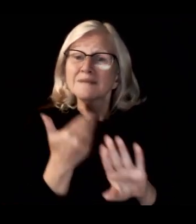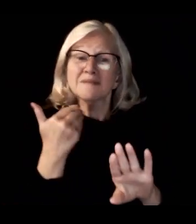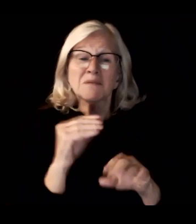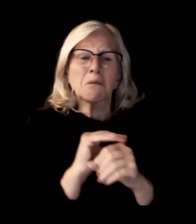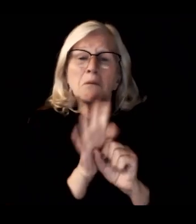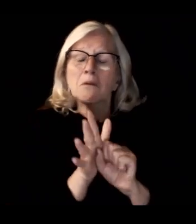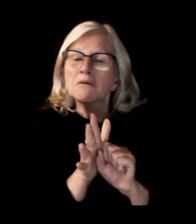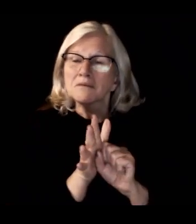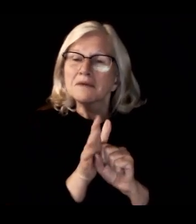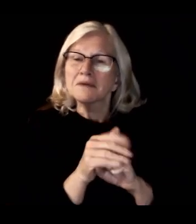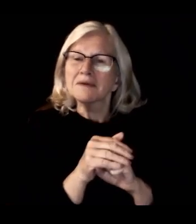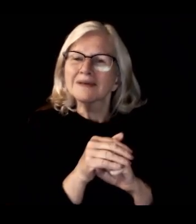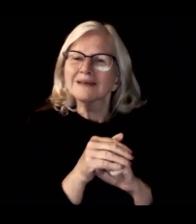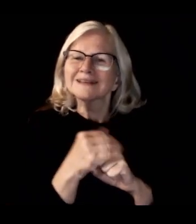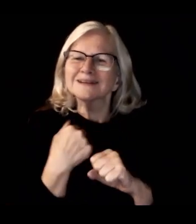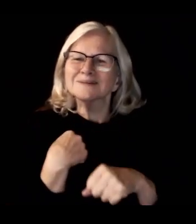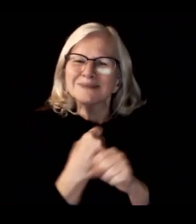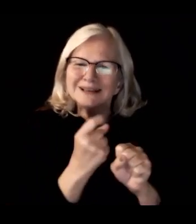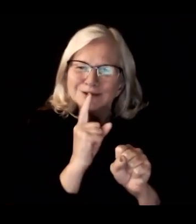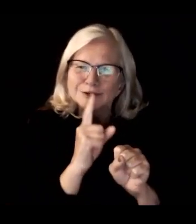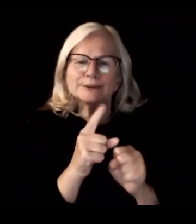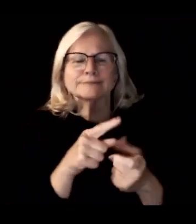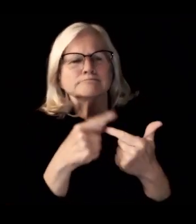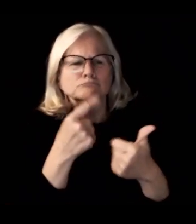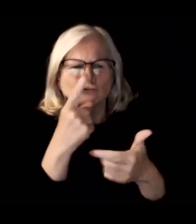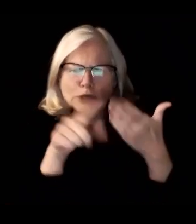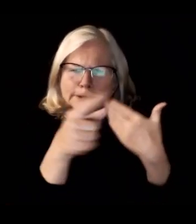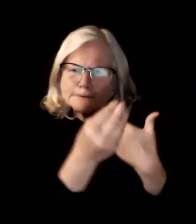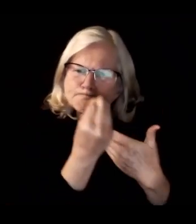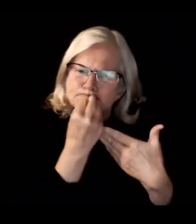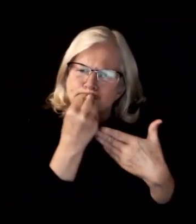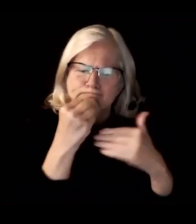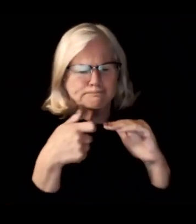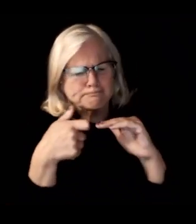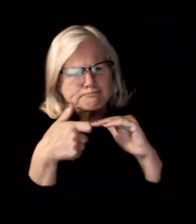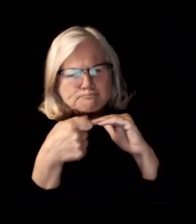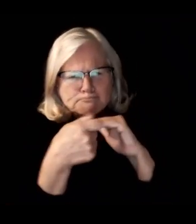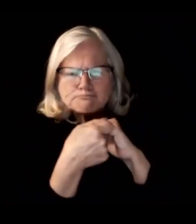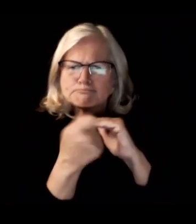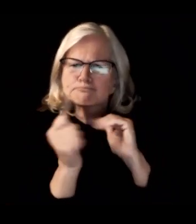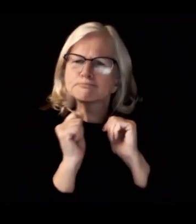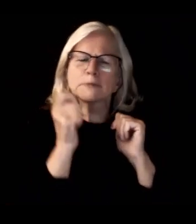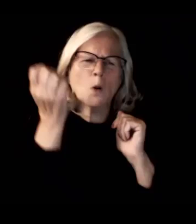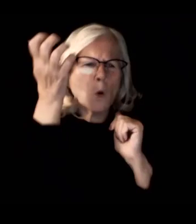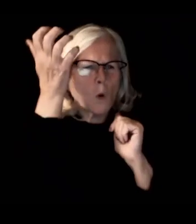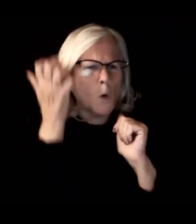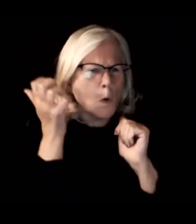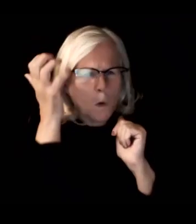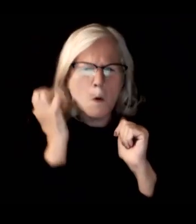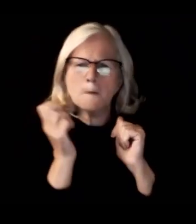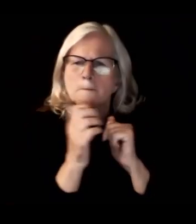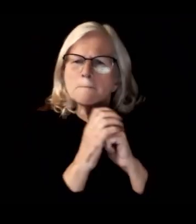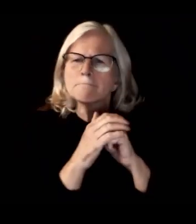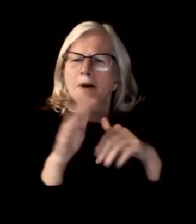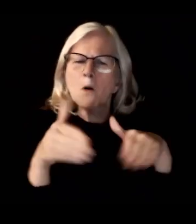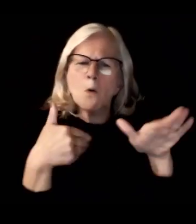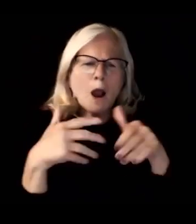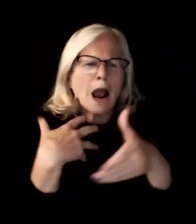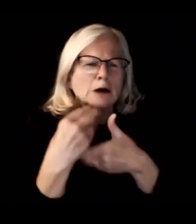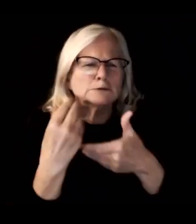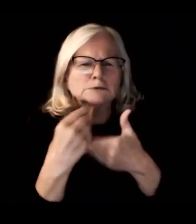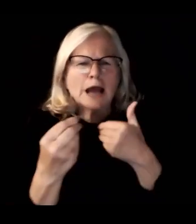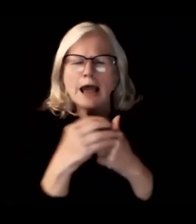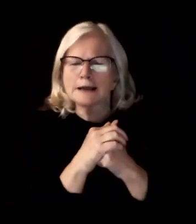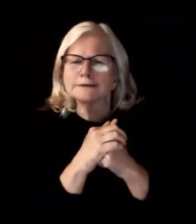exercised with her, trimmed her fingernails, walked her with assistance, and even helped with transfers after training